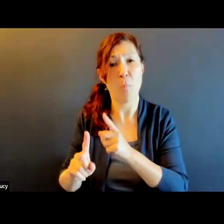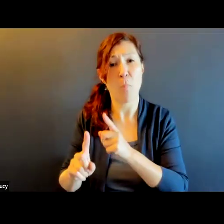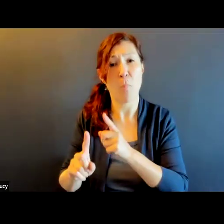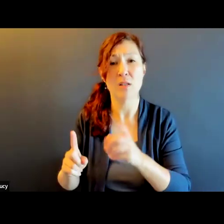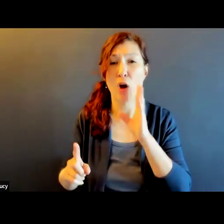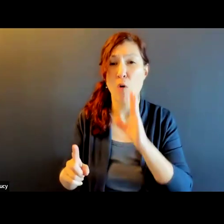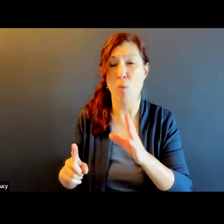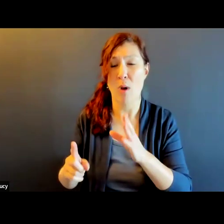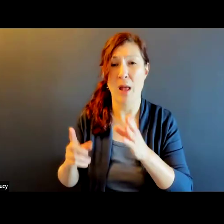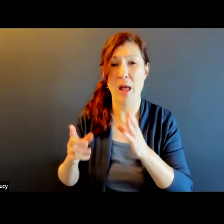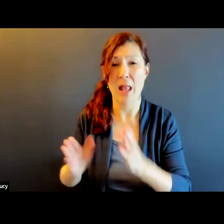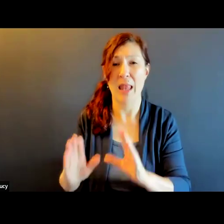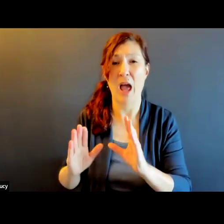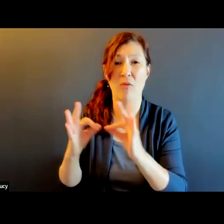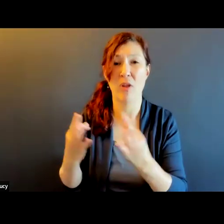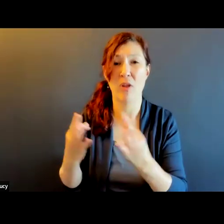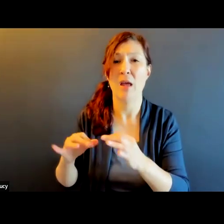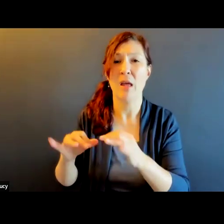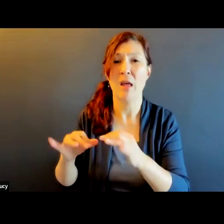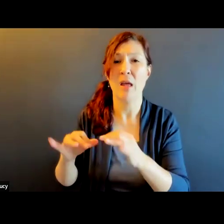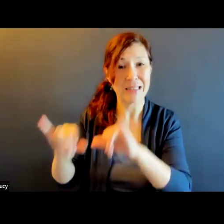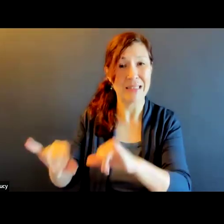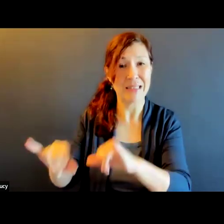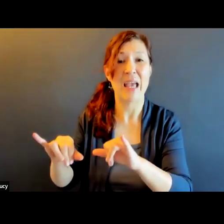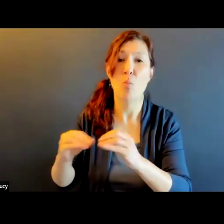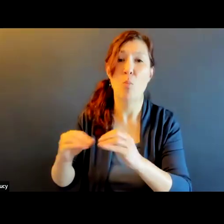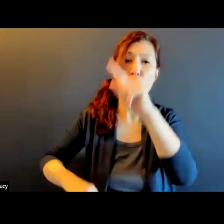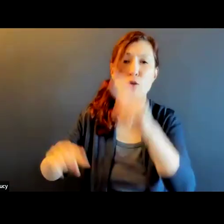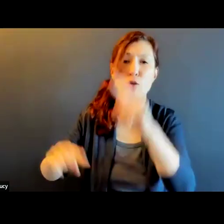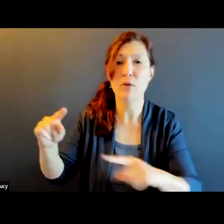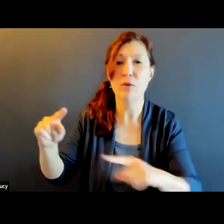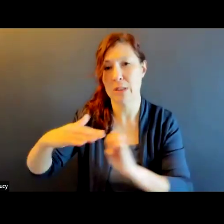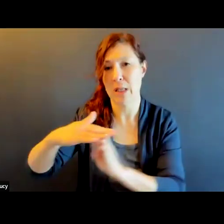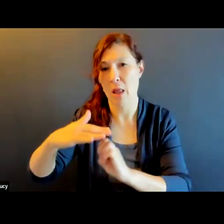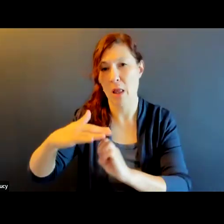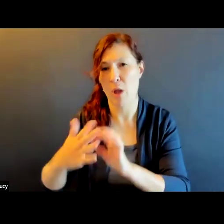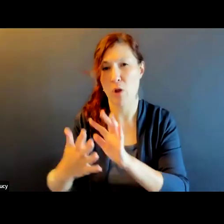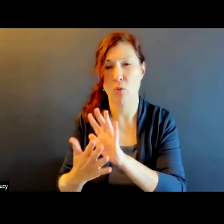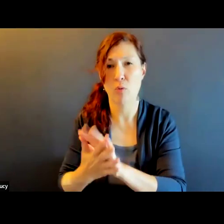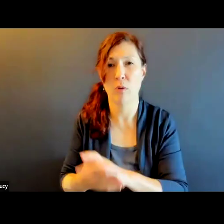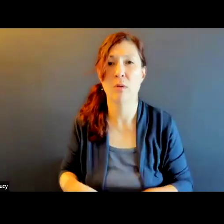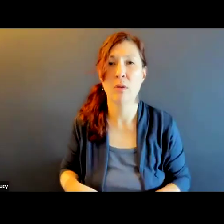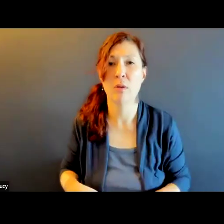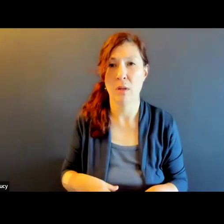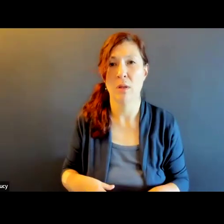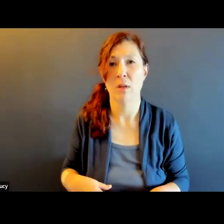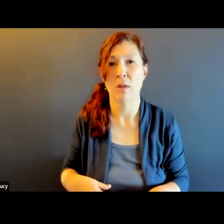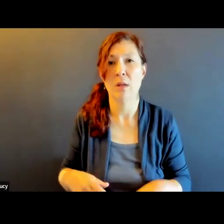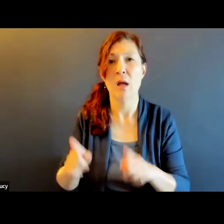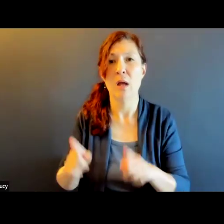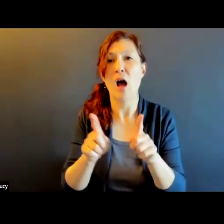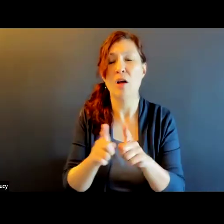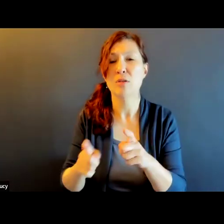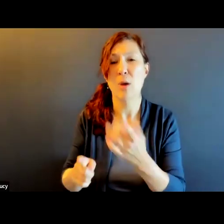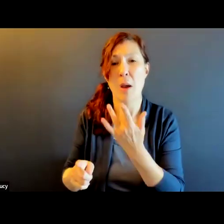remain in socioeconomically diverse elementary schools, as well as give an advantage to students committed to BPS over private